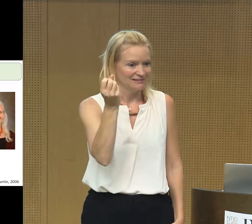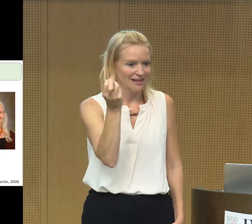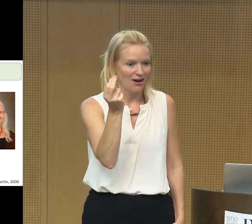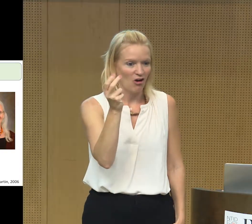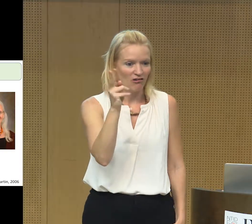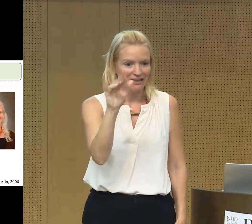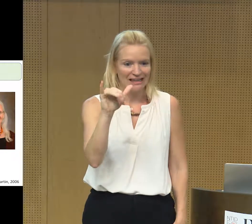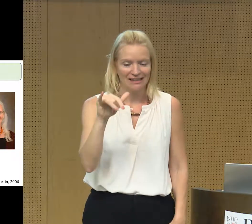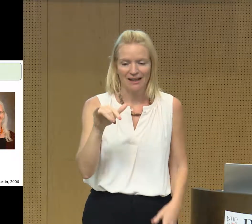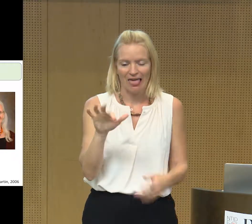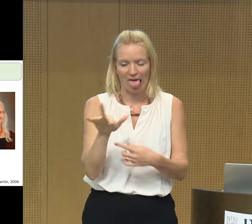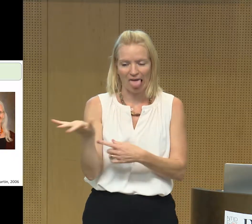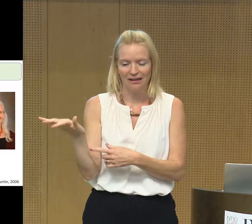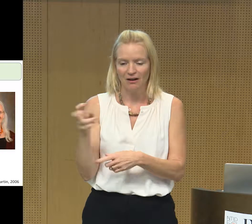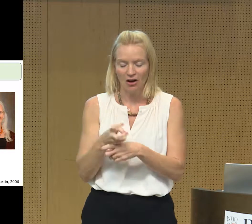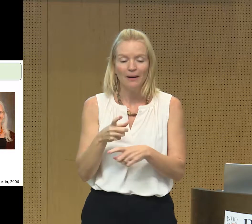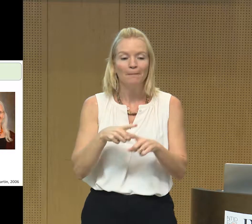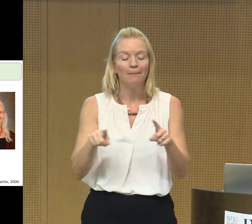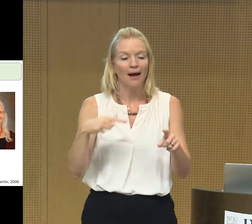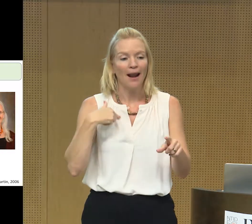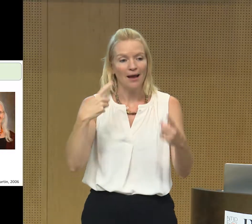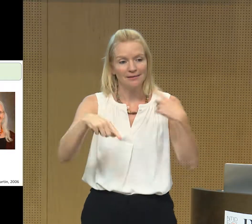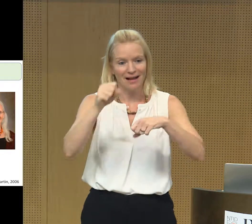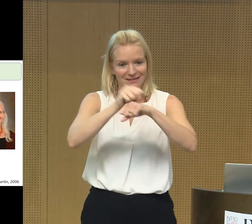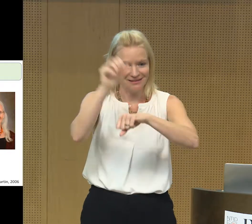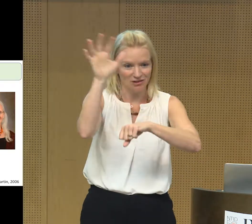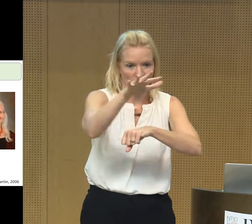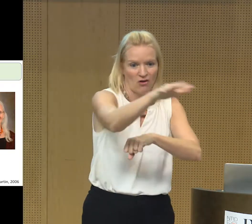It's very difficult to fingerspell, but this is the sign that I use for sonority.